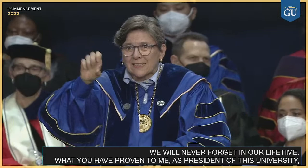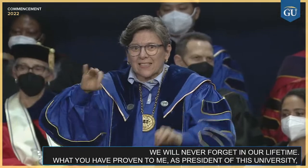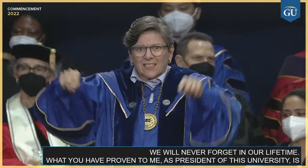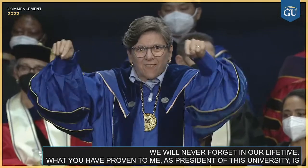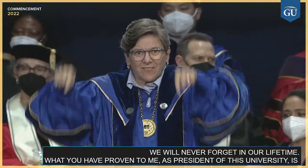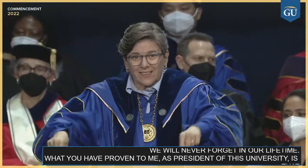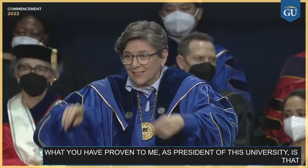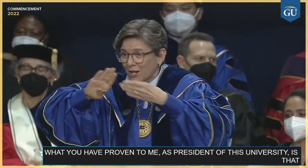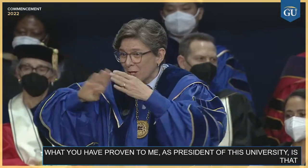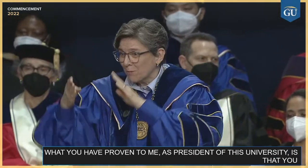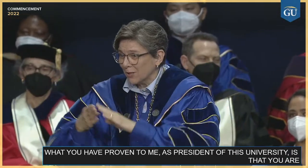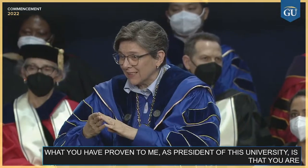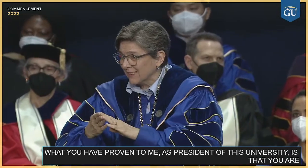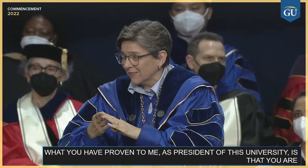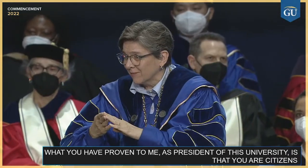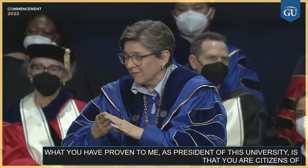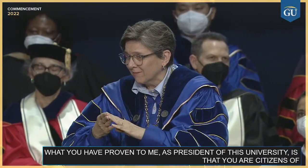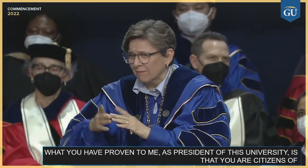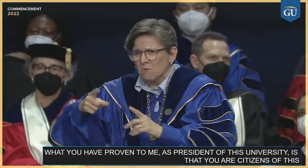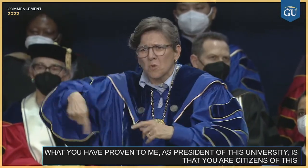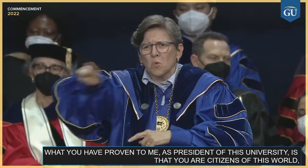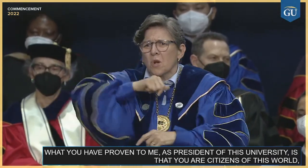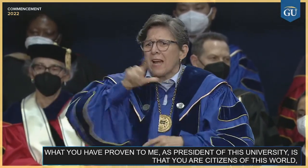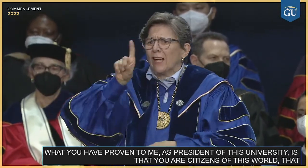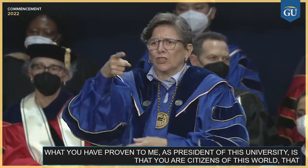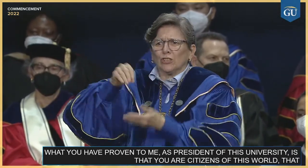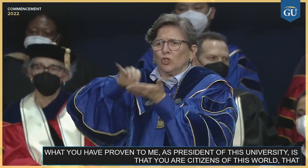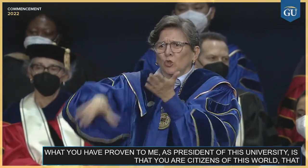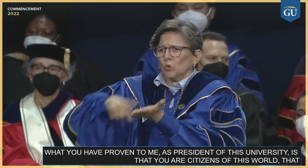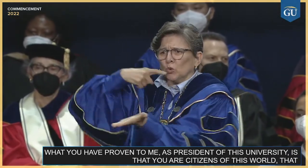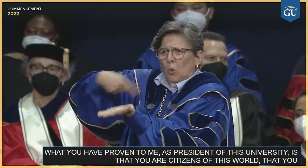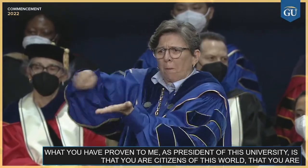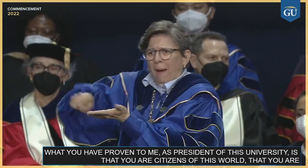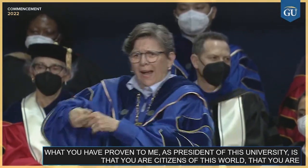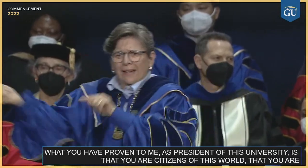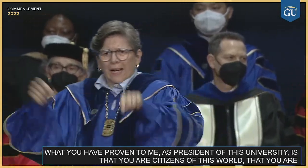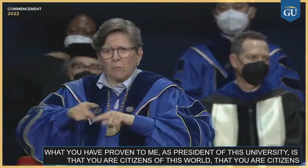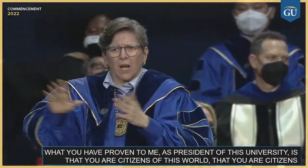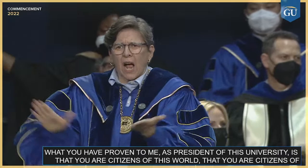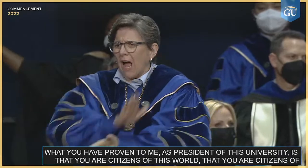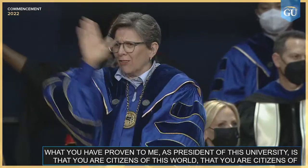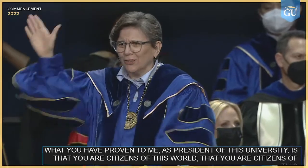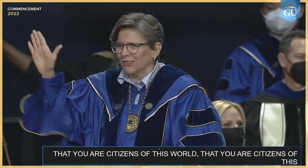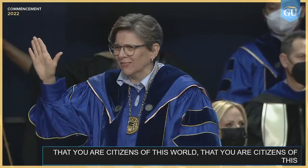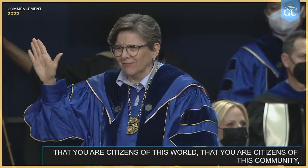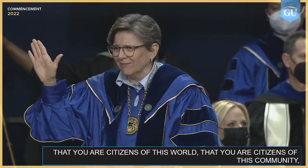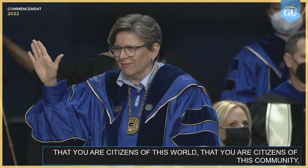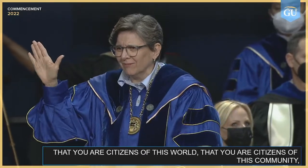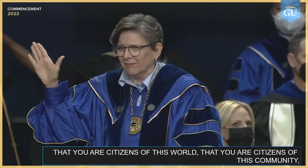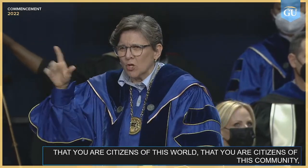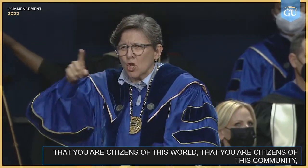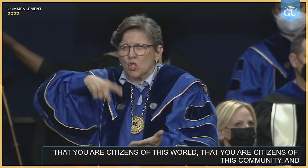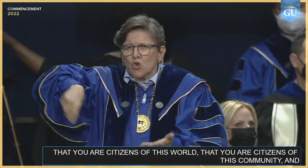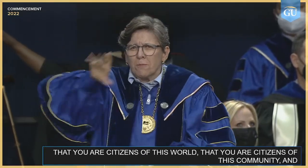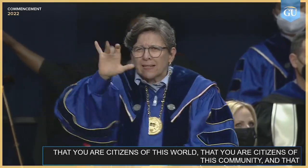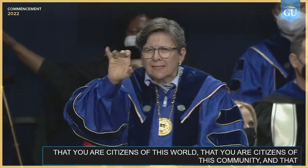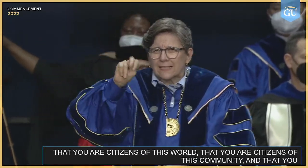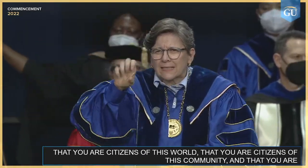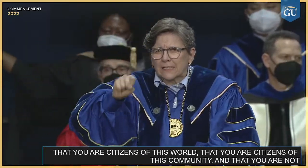are citizens of this community, and that you are not just students who are simply paying to come to college to get a degree. You